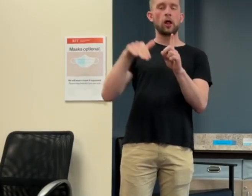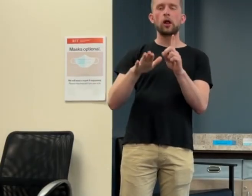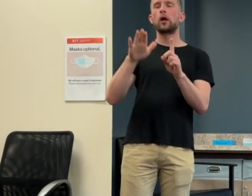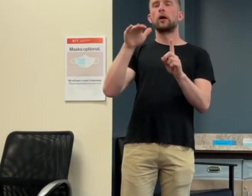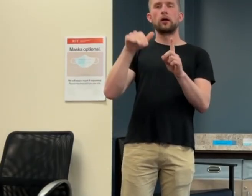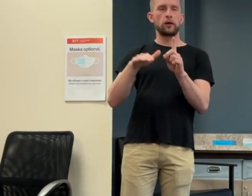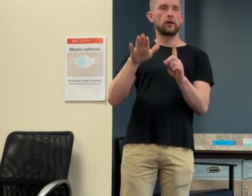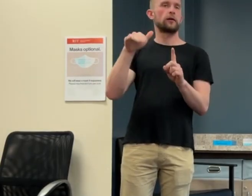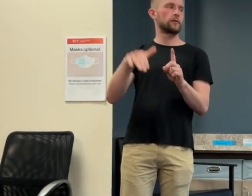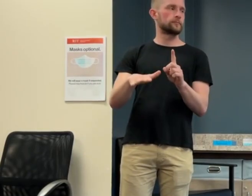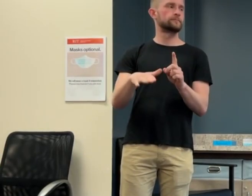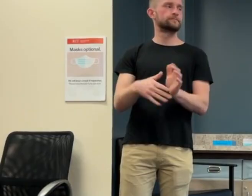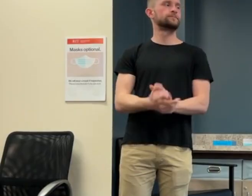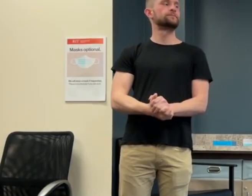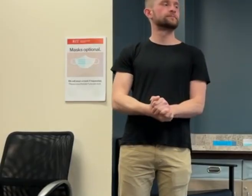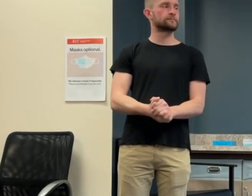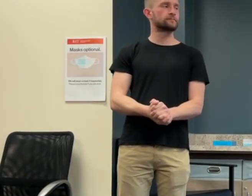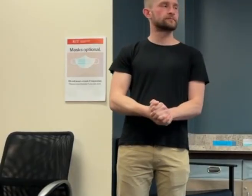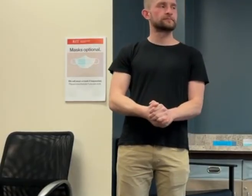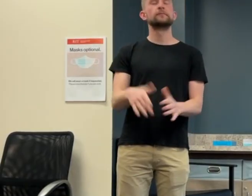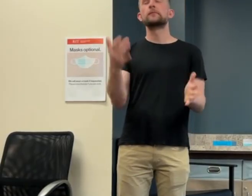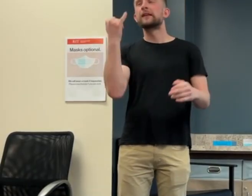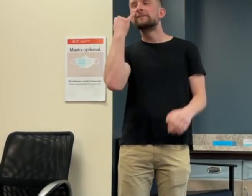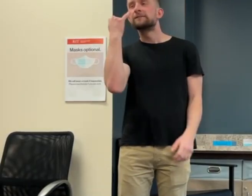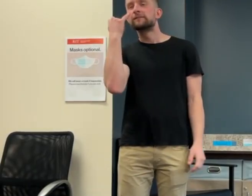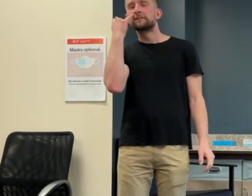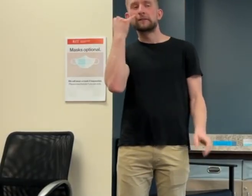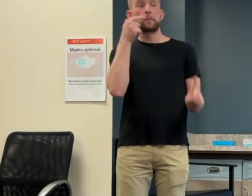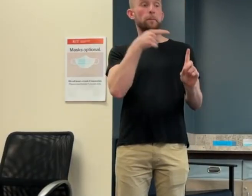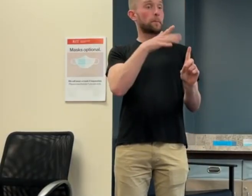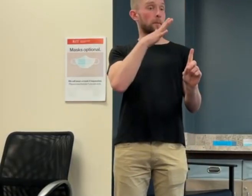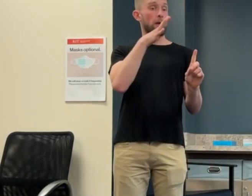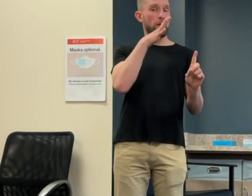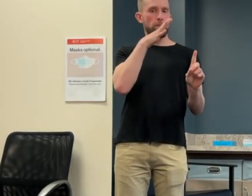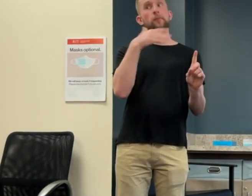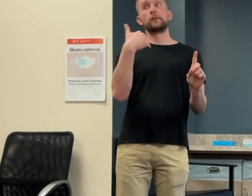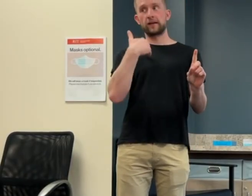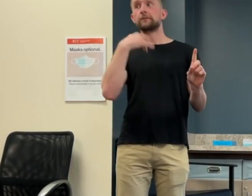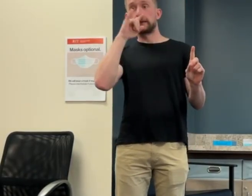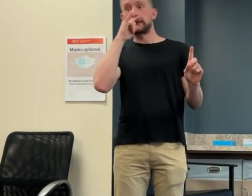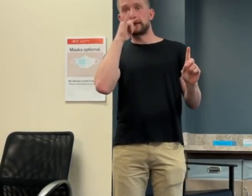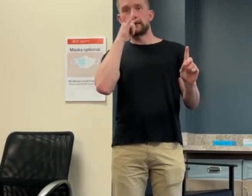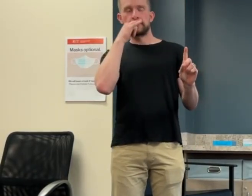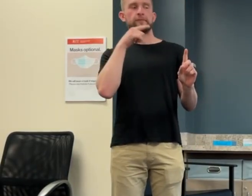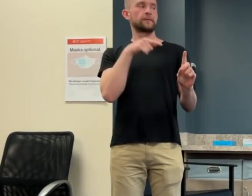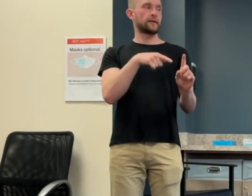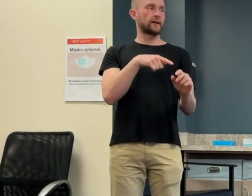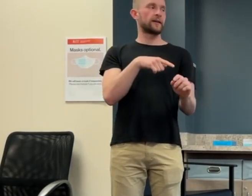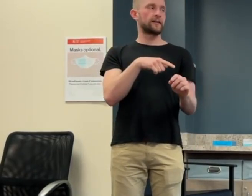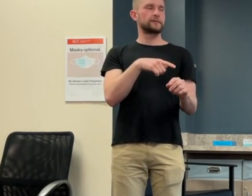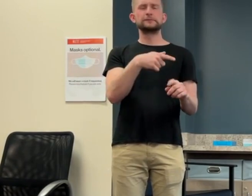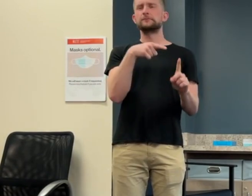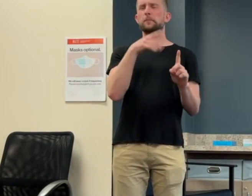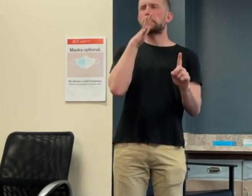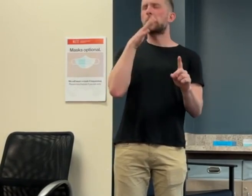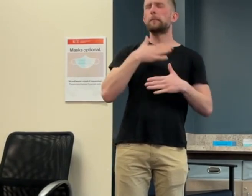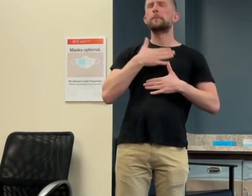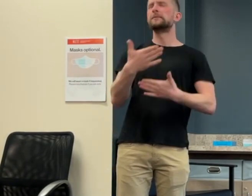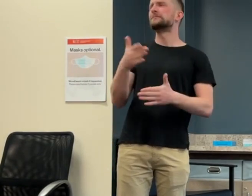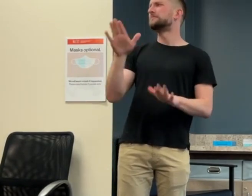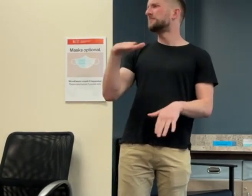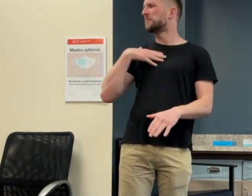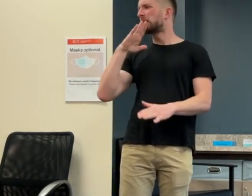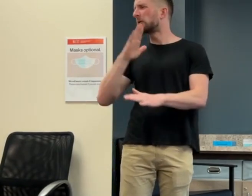I have maybe a mom with a kiddo, and mom says, I have a really hard time hearing my daughter's high-pitched voice in